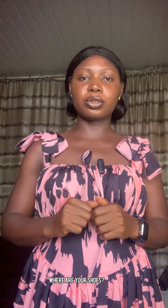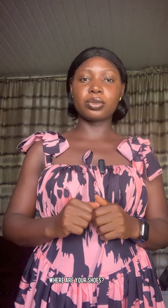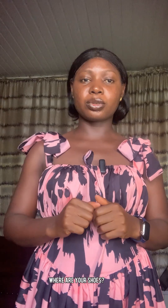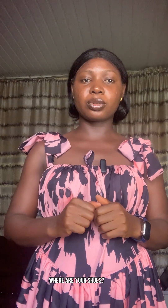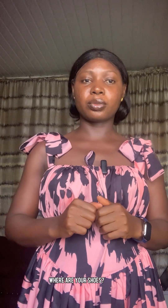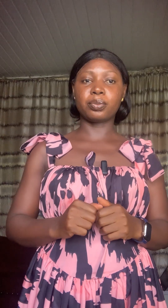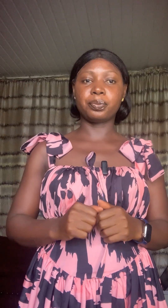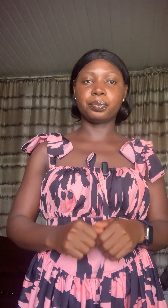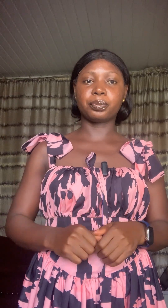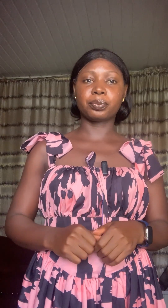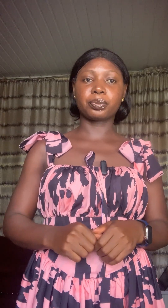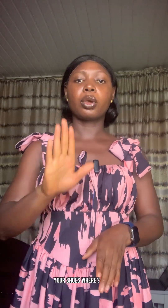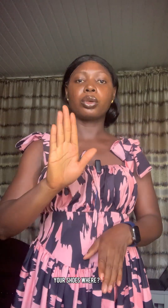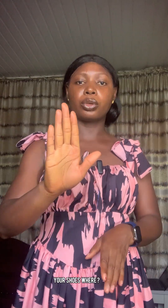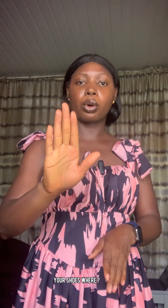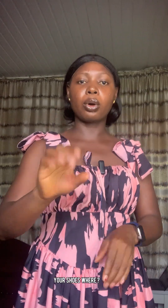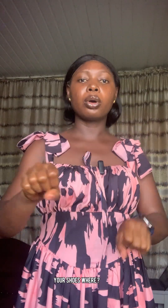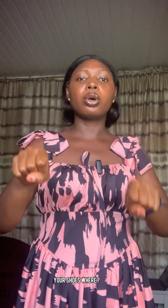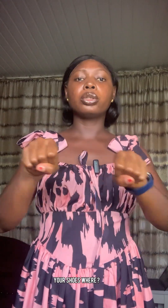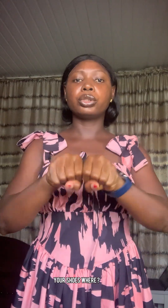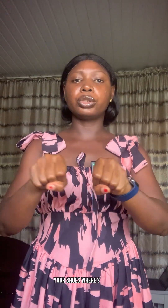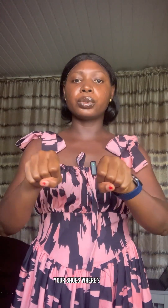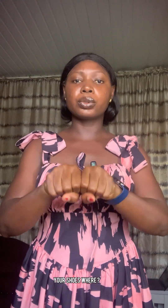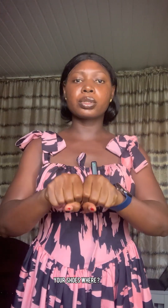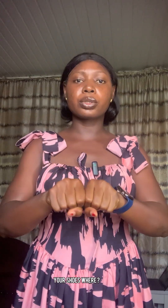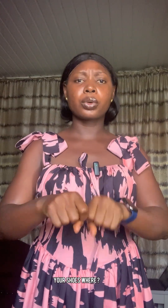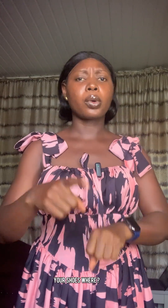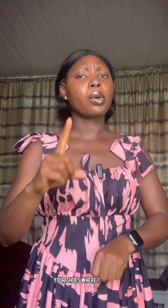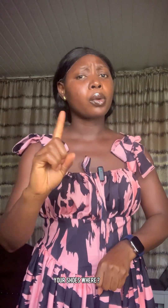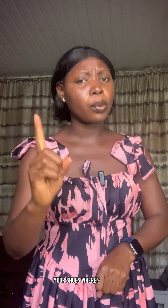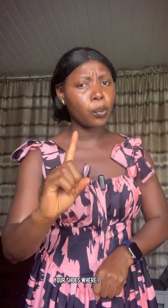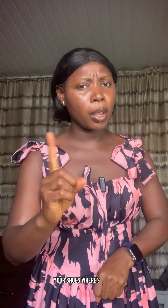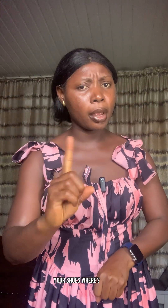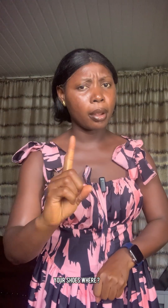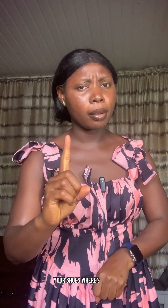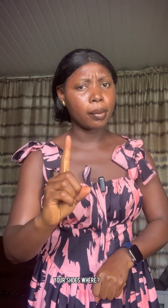shoes? Your shoes? Where?